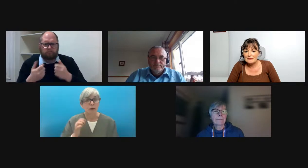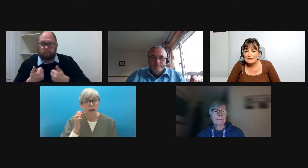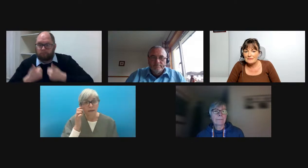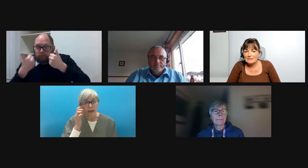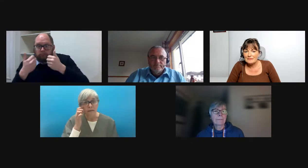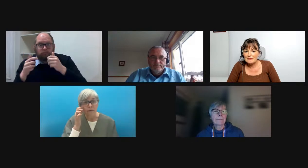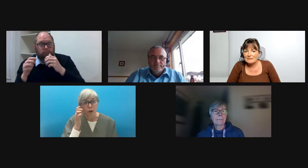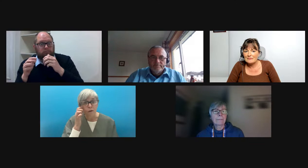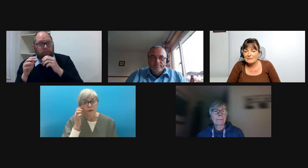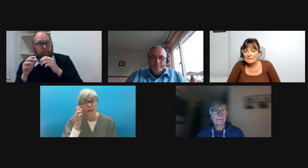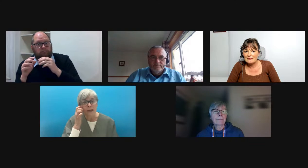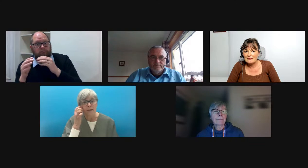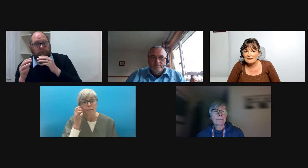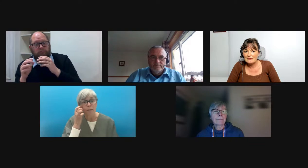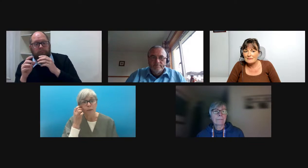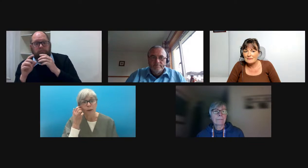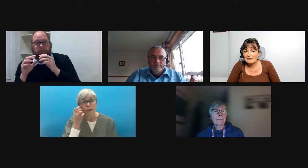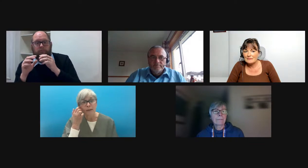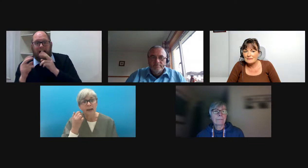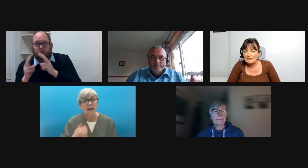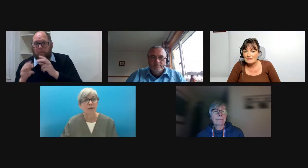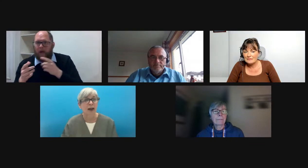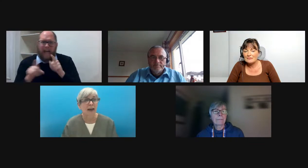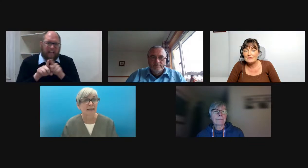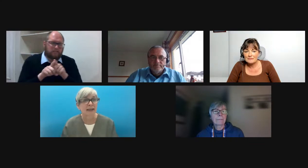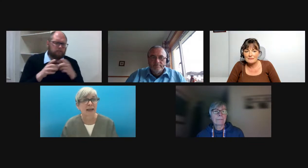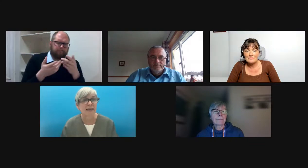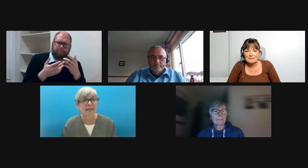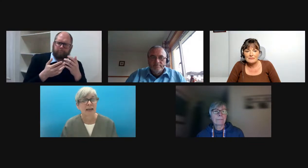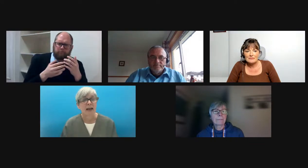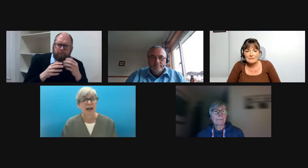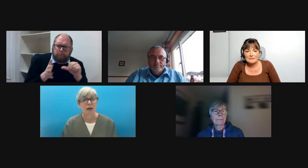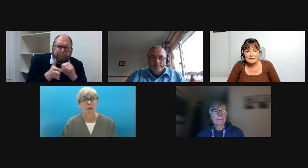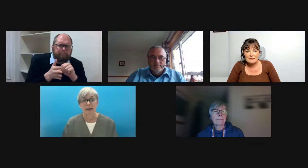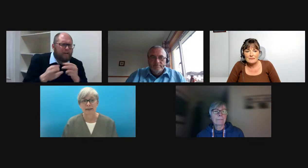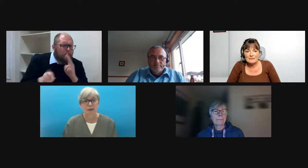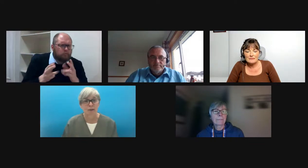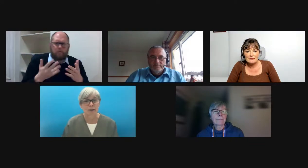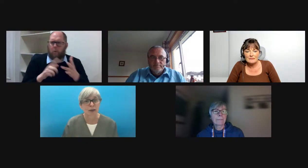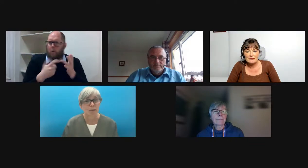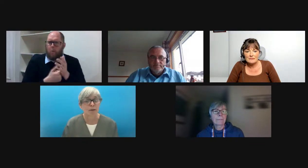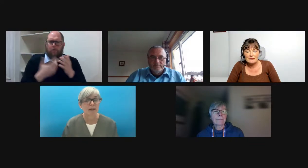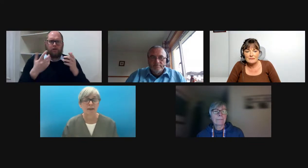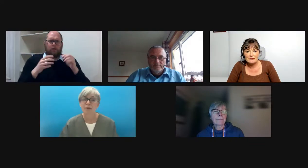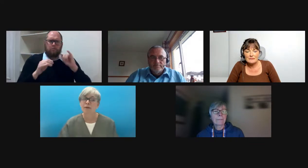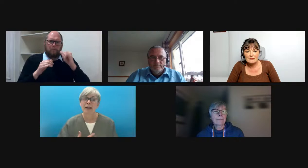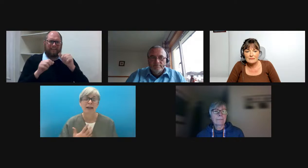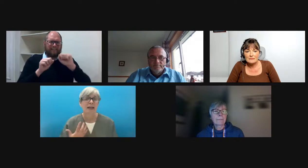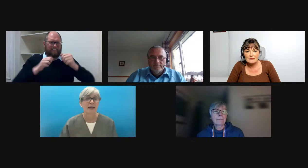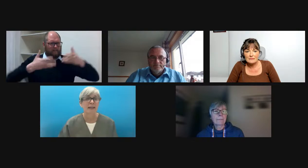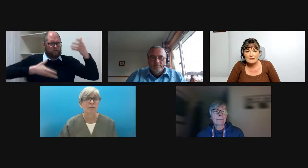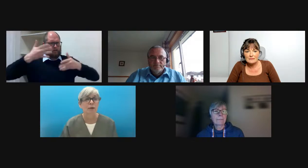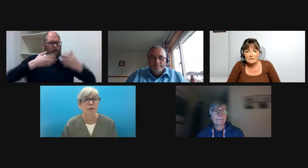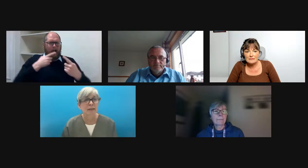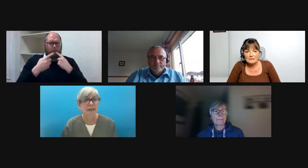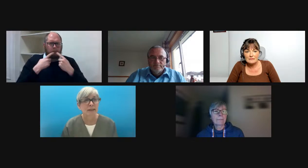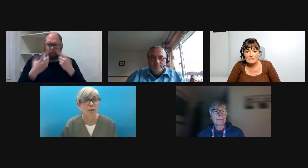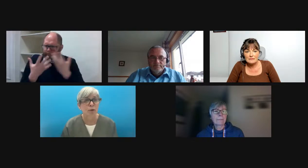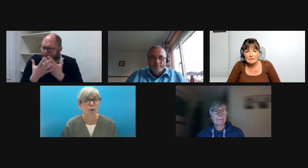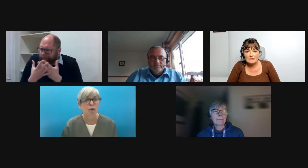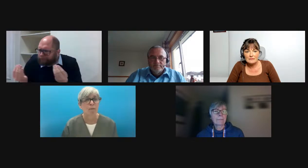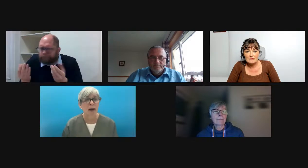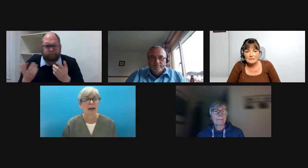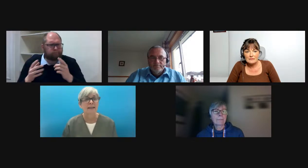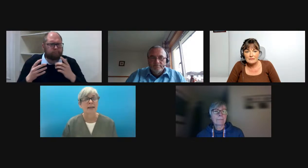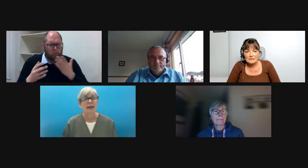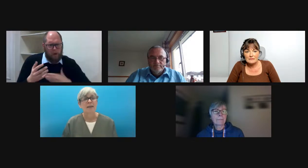If you'd like to get involved in promoting health access, access to interpreters, if you've had any experiences,